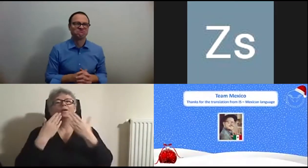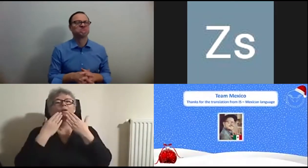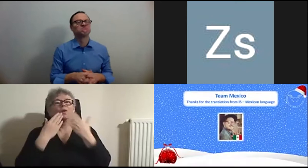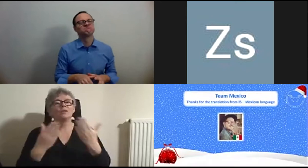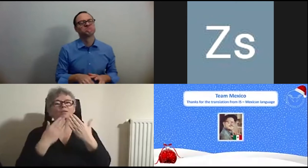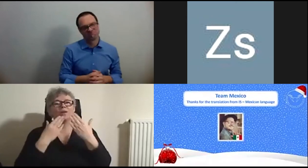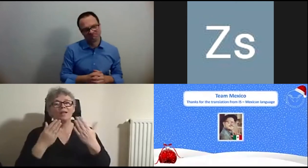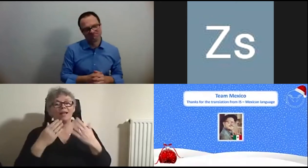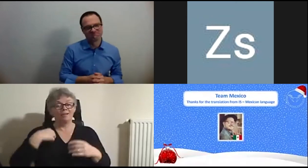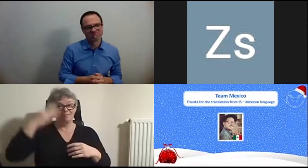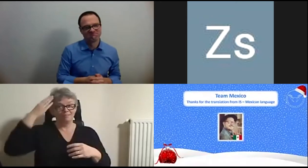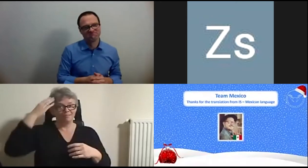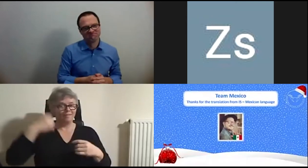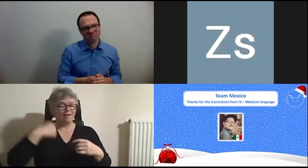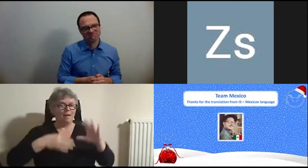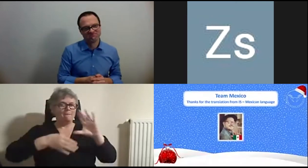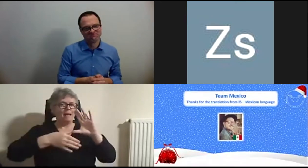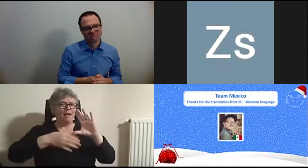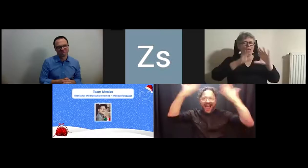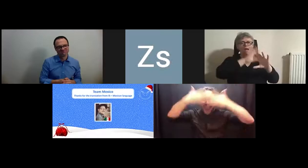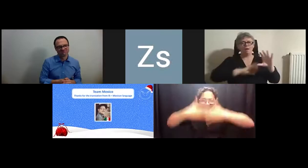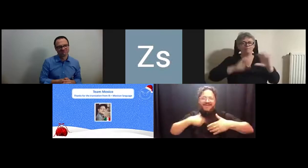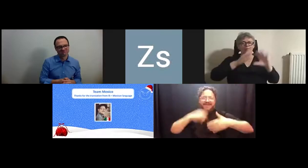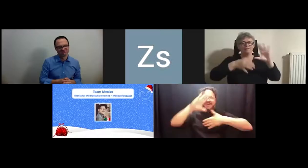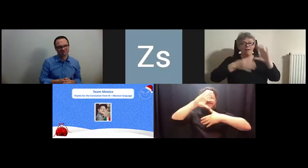Next country, Mexico.